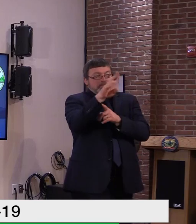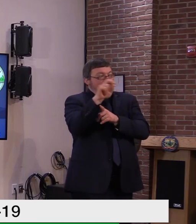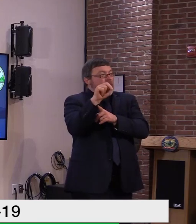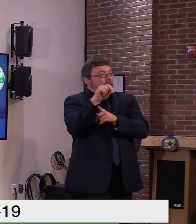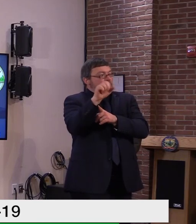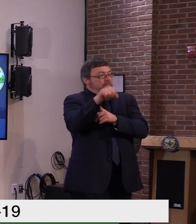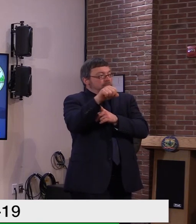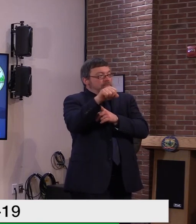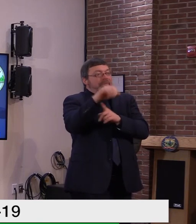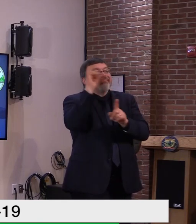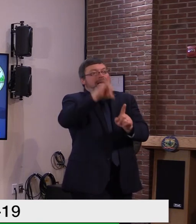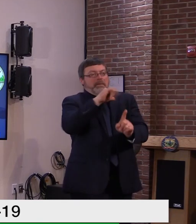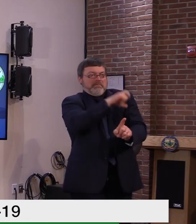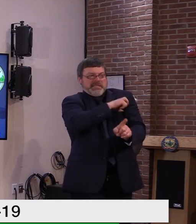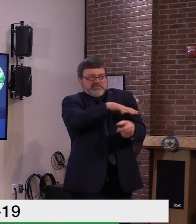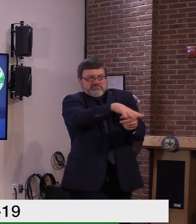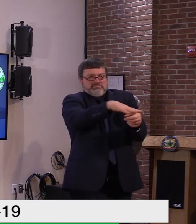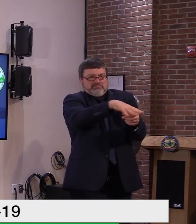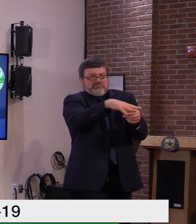police.